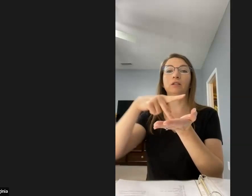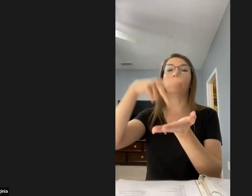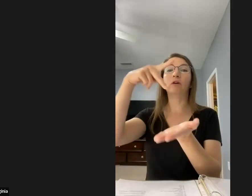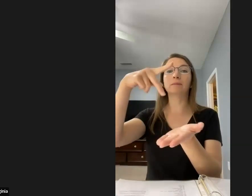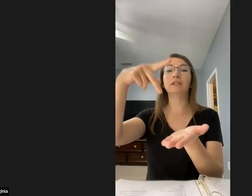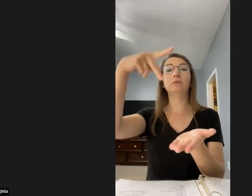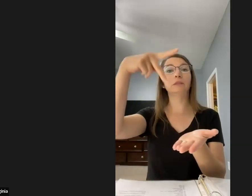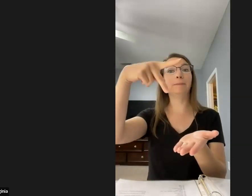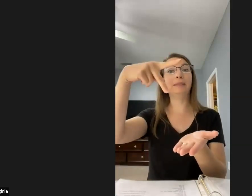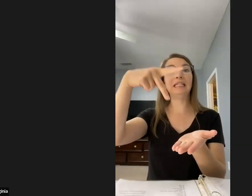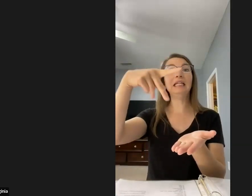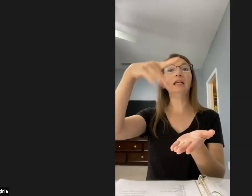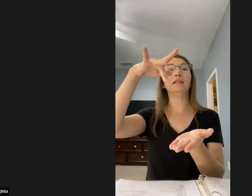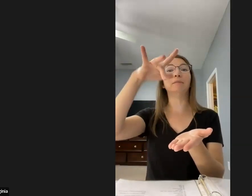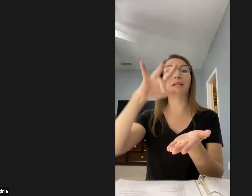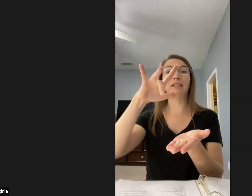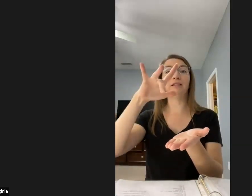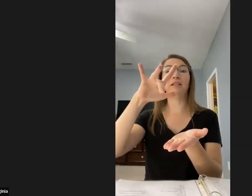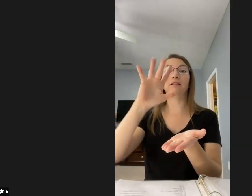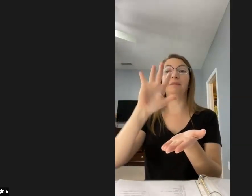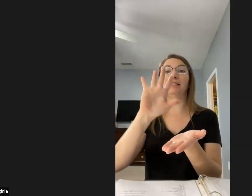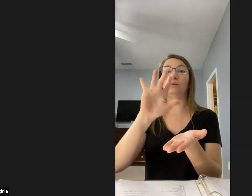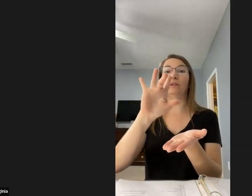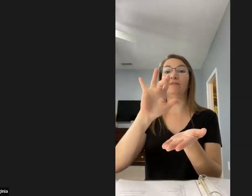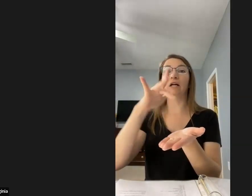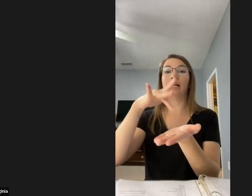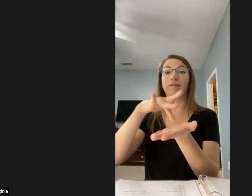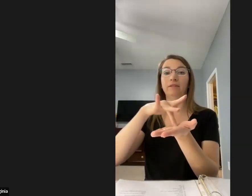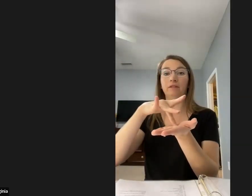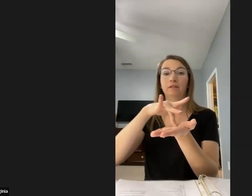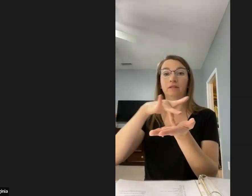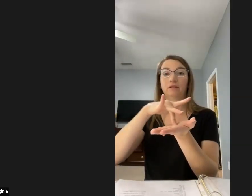So pharmacy for the P, and then medicine is going to be that 25.